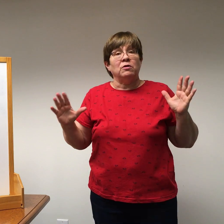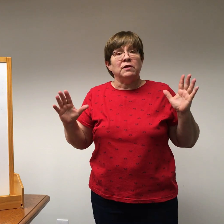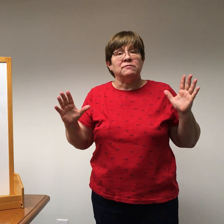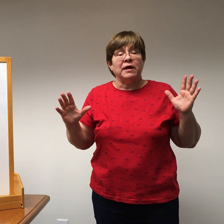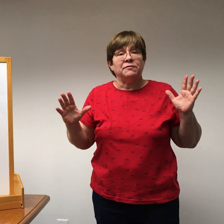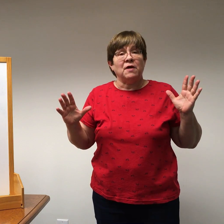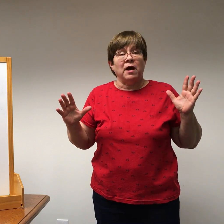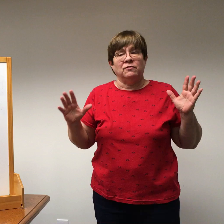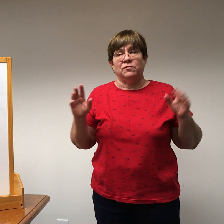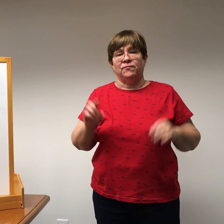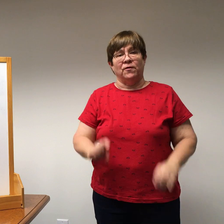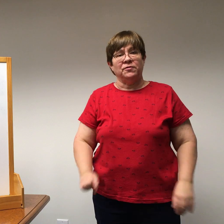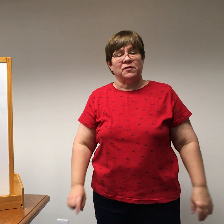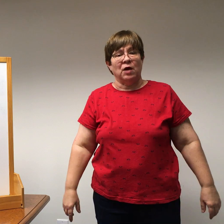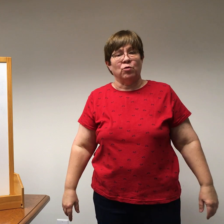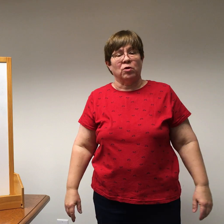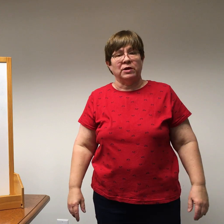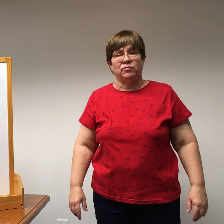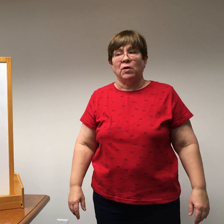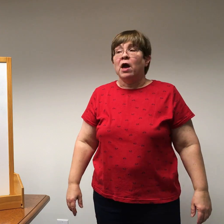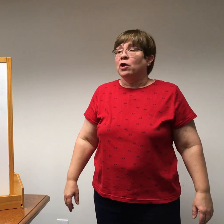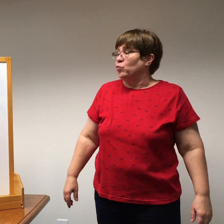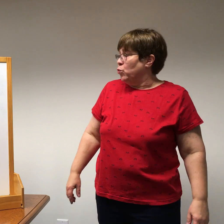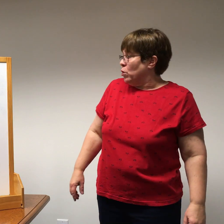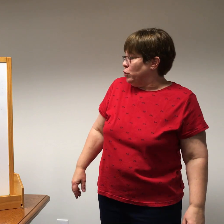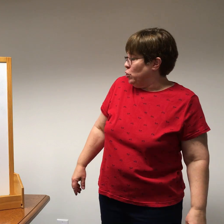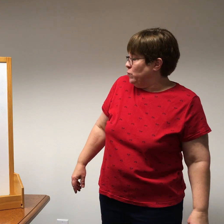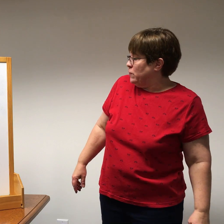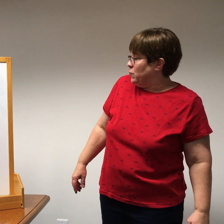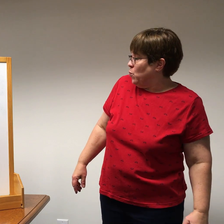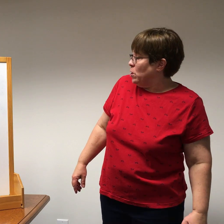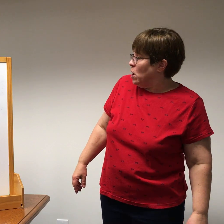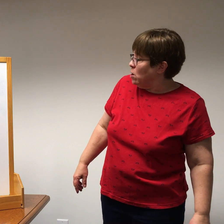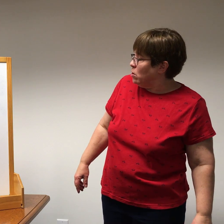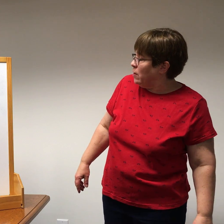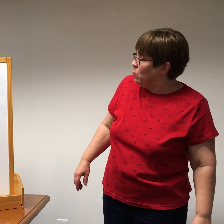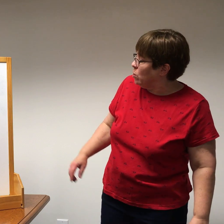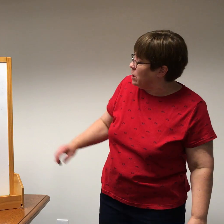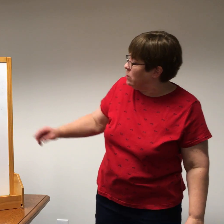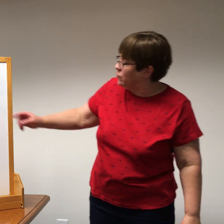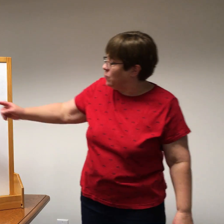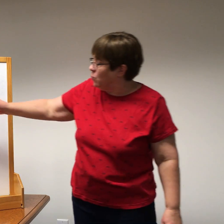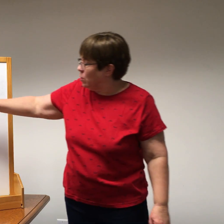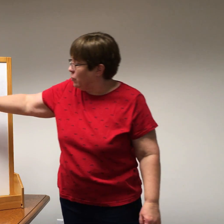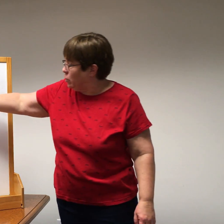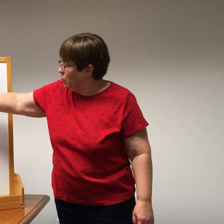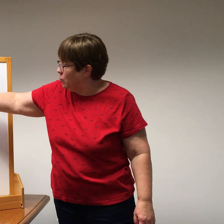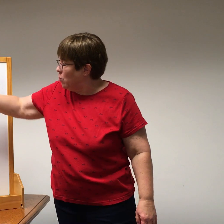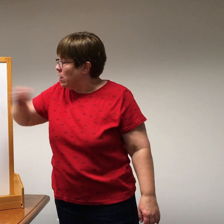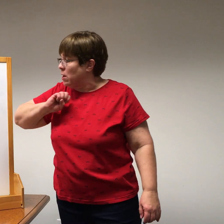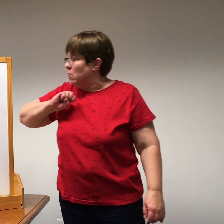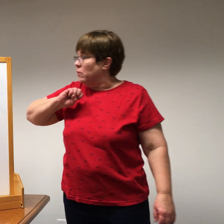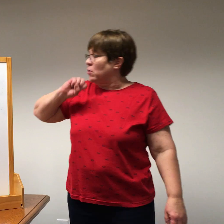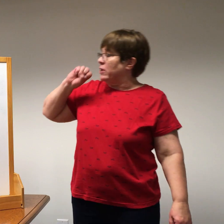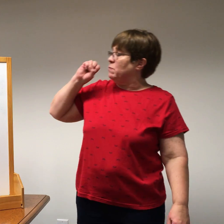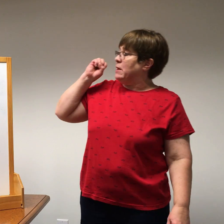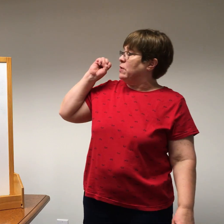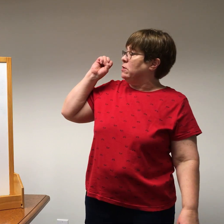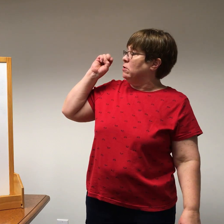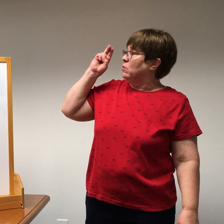these next signs. The first sign we're going to use is the word uncle, and we're going to use the U. So let's make the U in